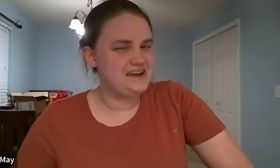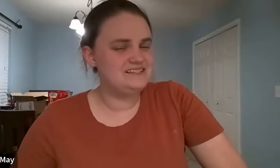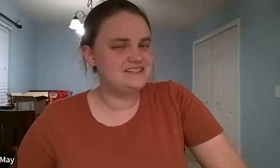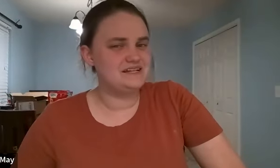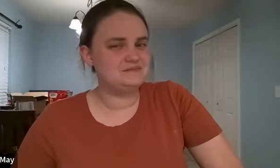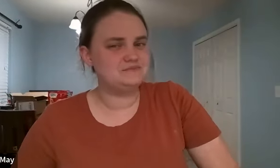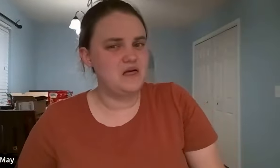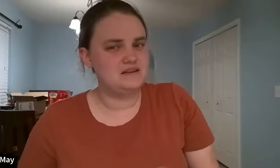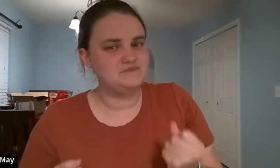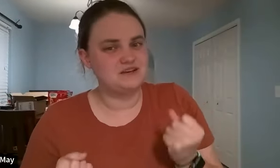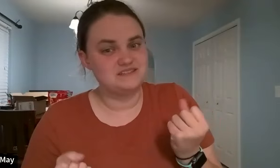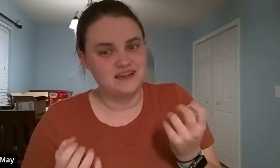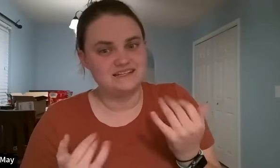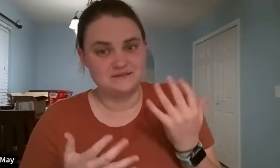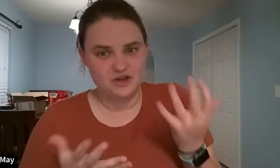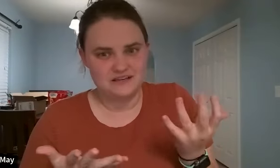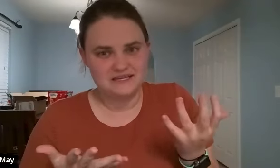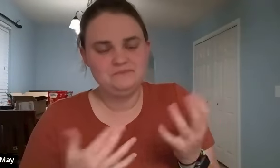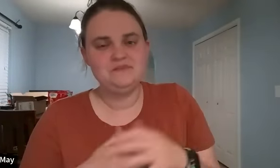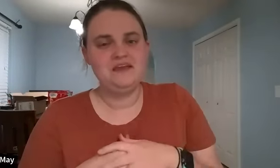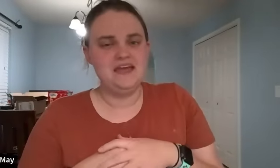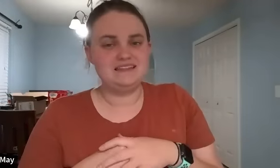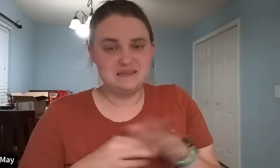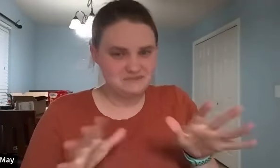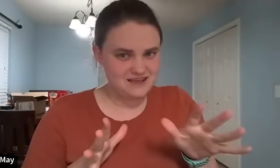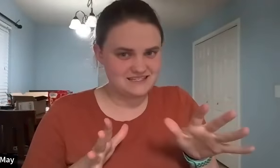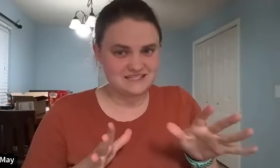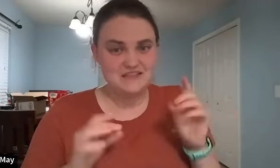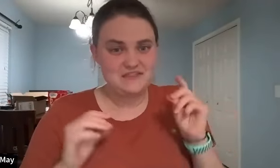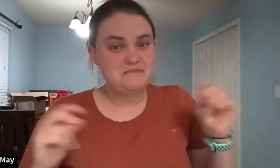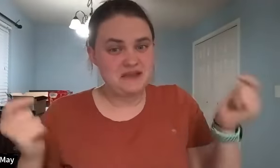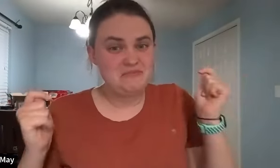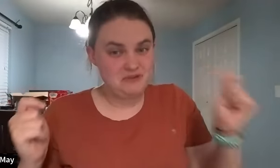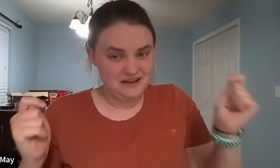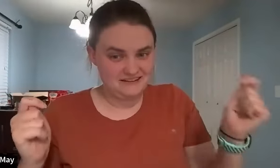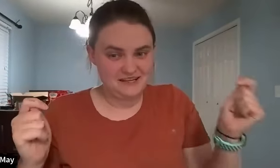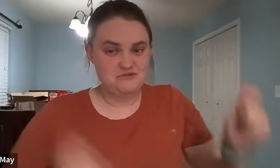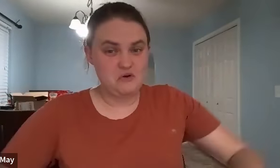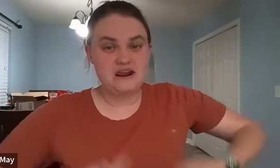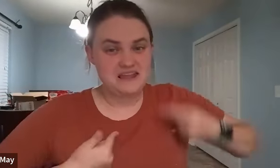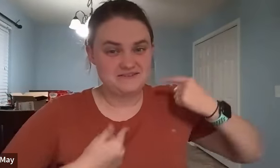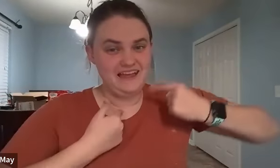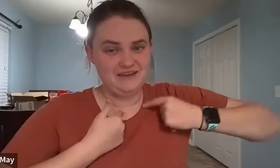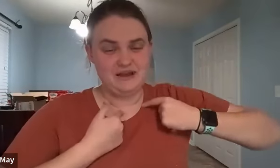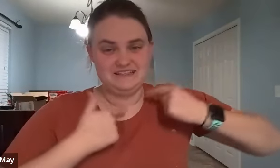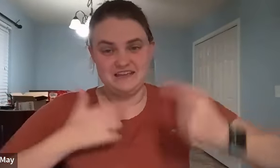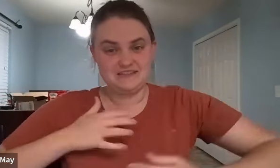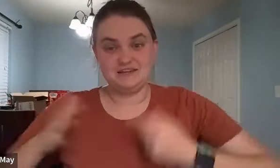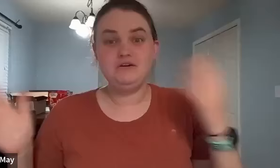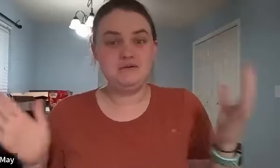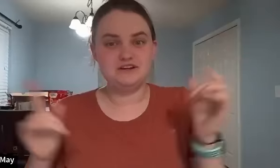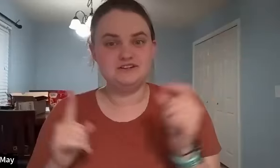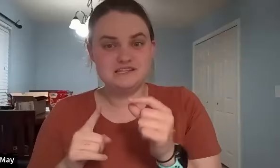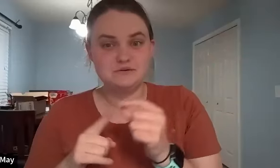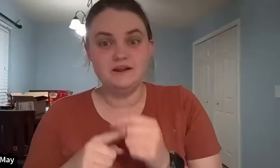as a lot of times I'll sign as I'm talking. And some classes, they pick up on it. Like before I even I say this, like, okay, we're going to do this word.